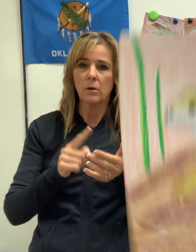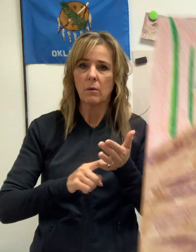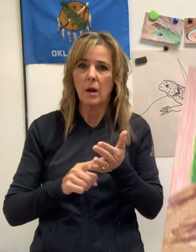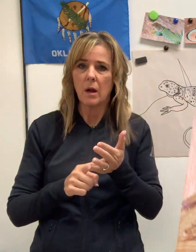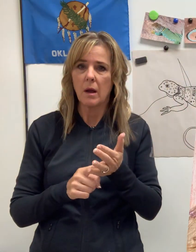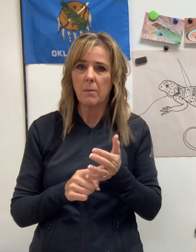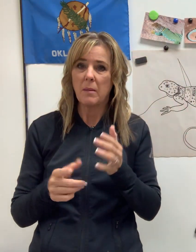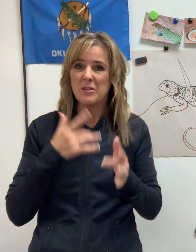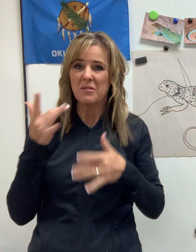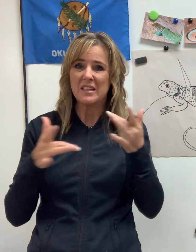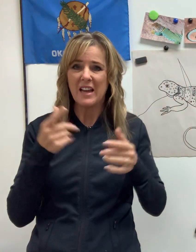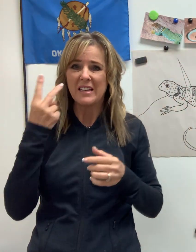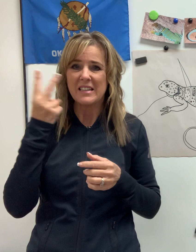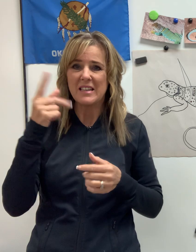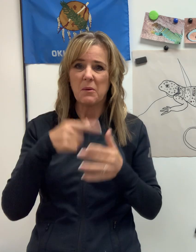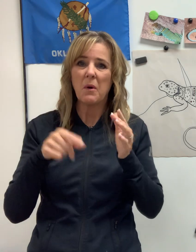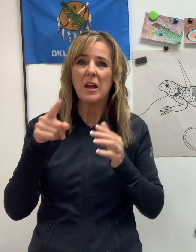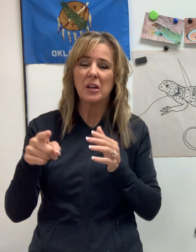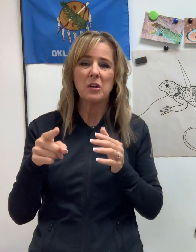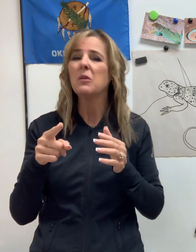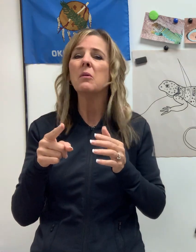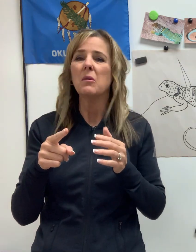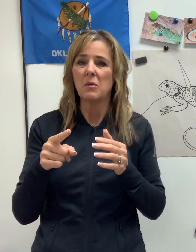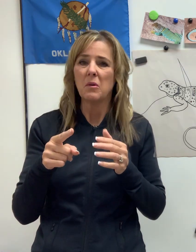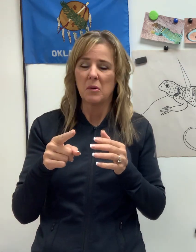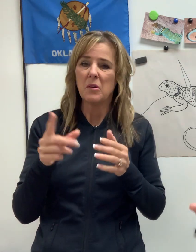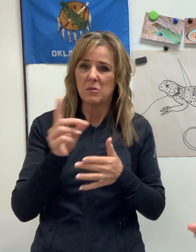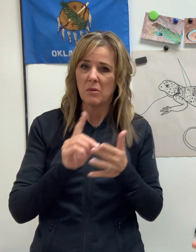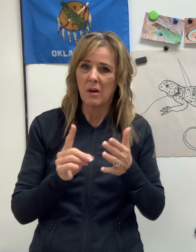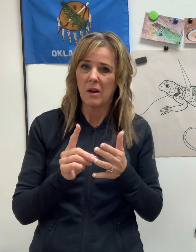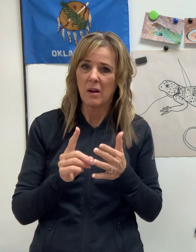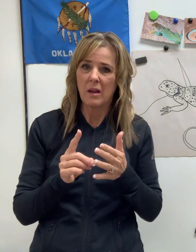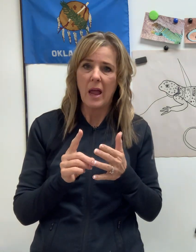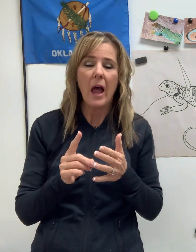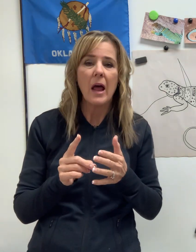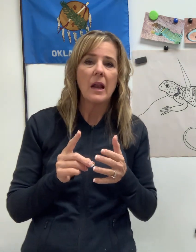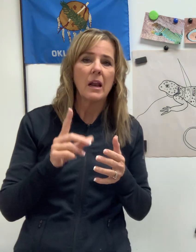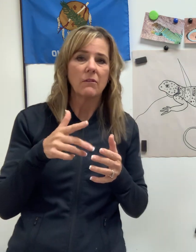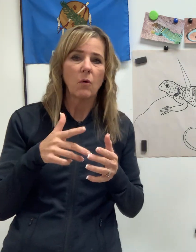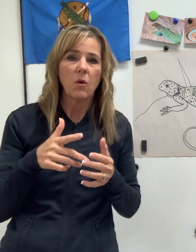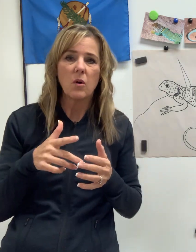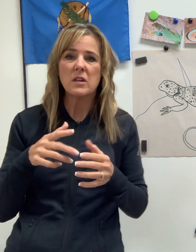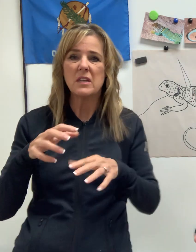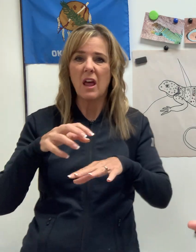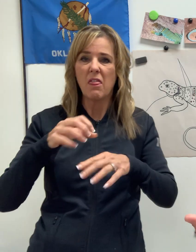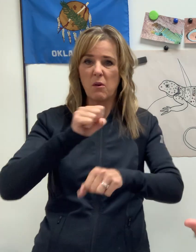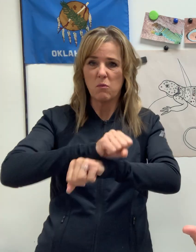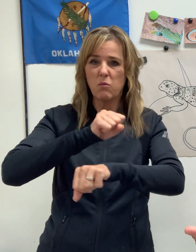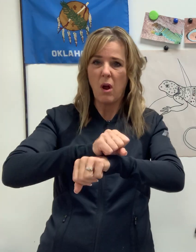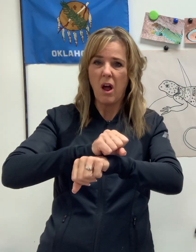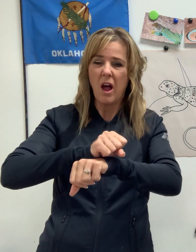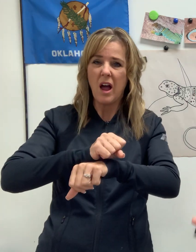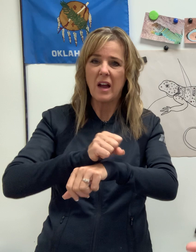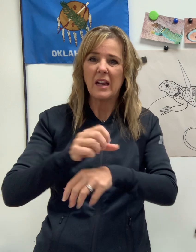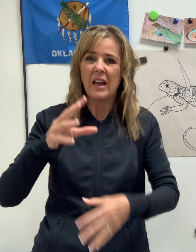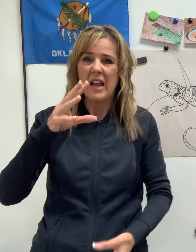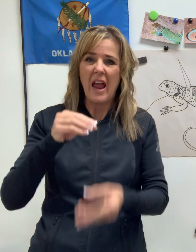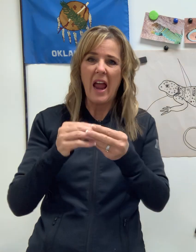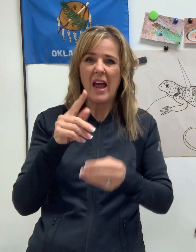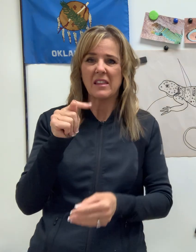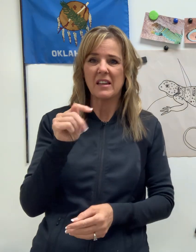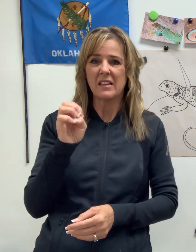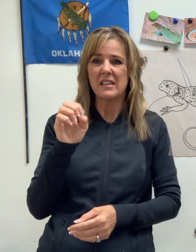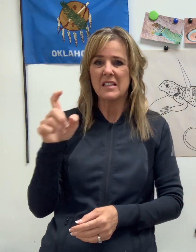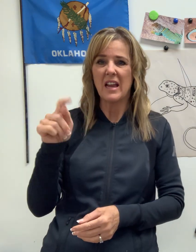but I am so excited to see what you guys come up with. And of course, texture on the rock. You 4th and 5th graders know to add texture with